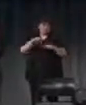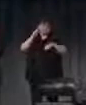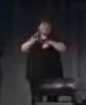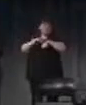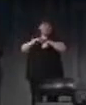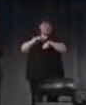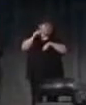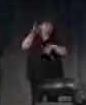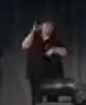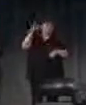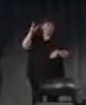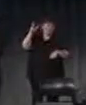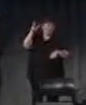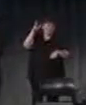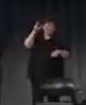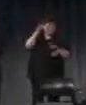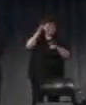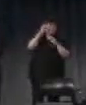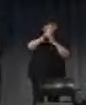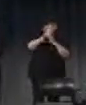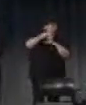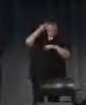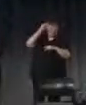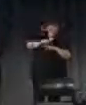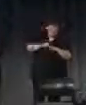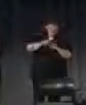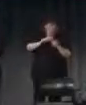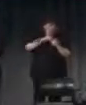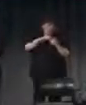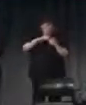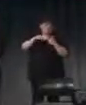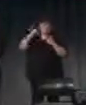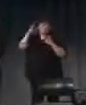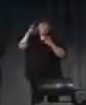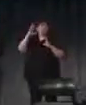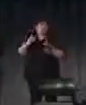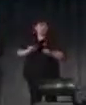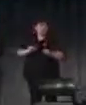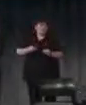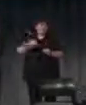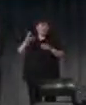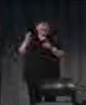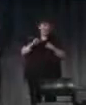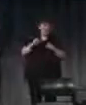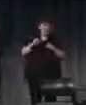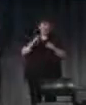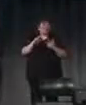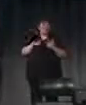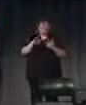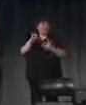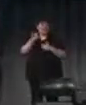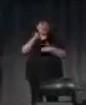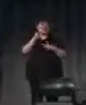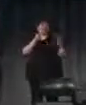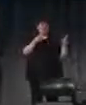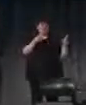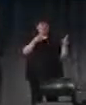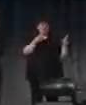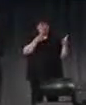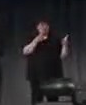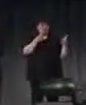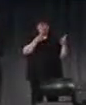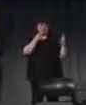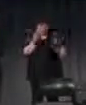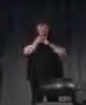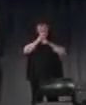hear the frequency in order to figure out what frequency it is. And as Josh told us, in order to kind